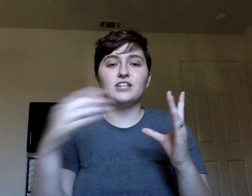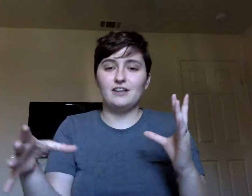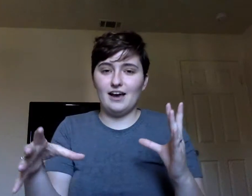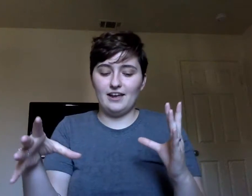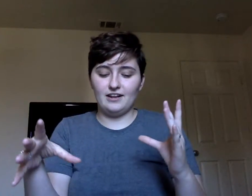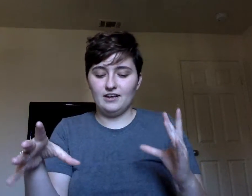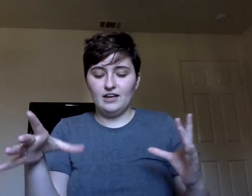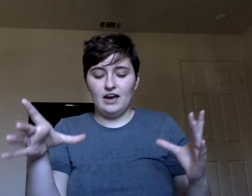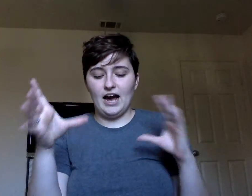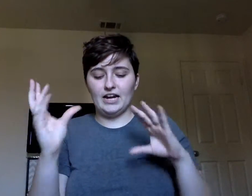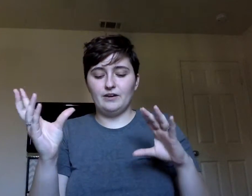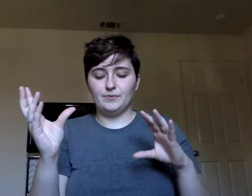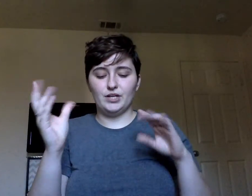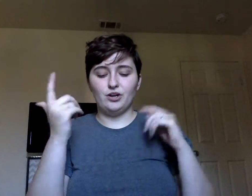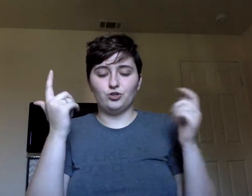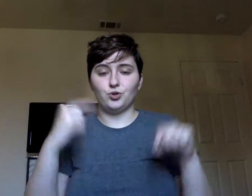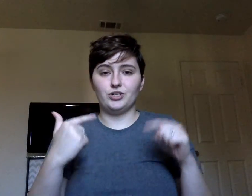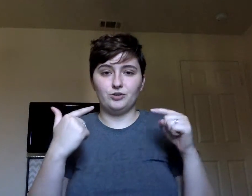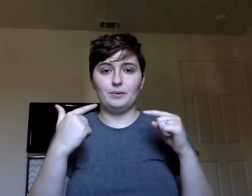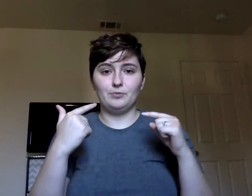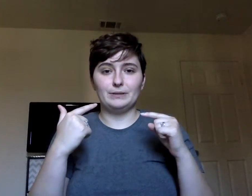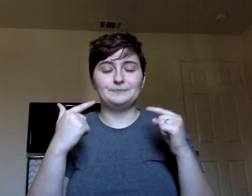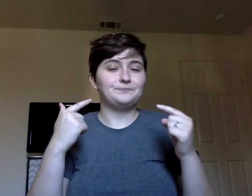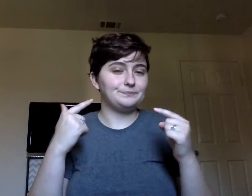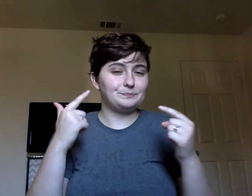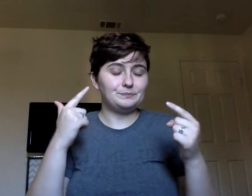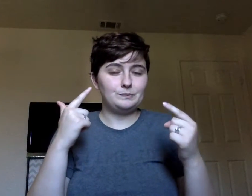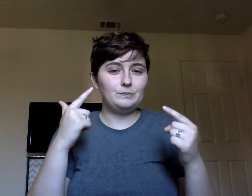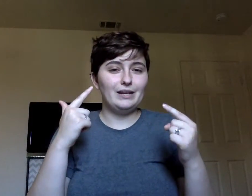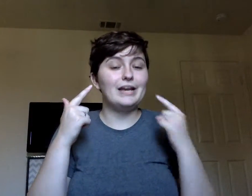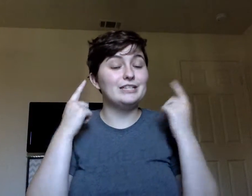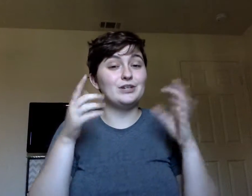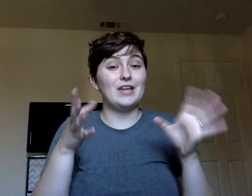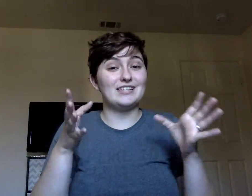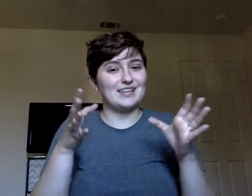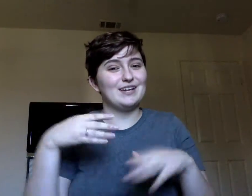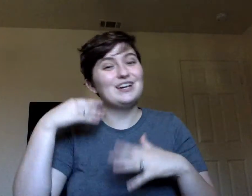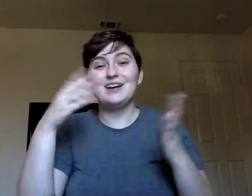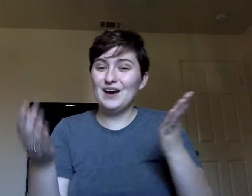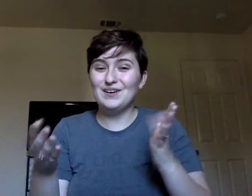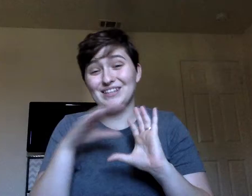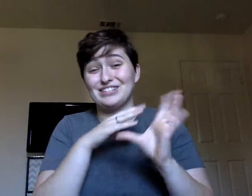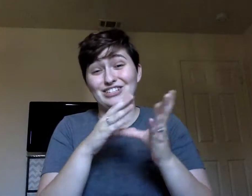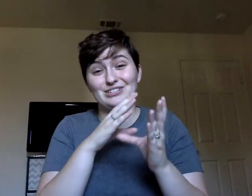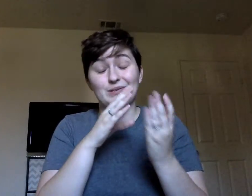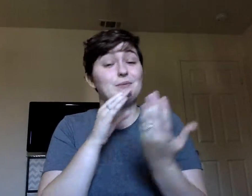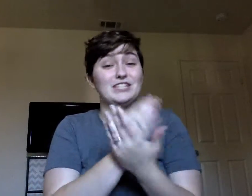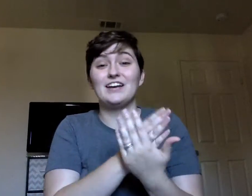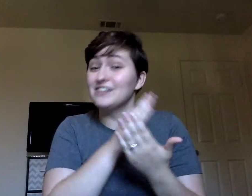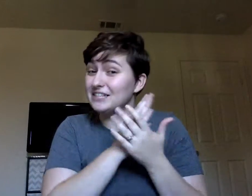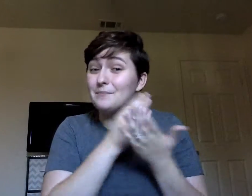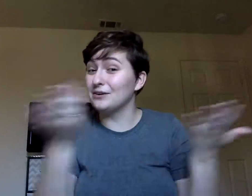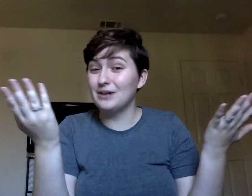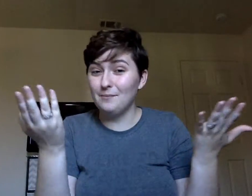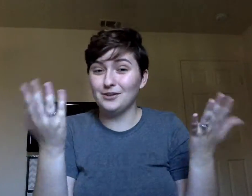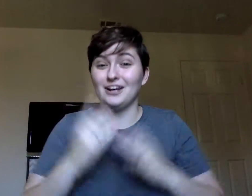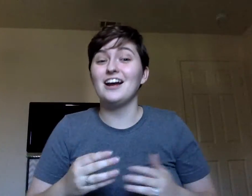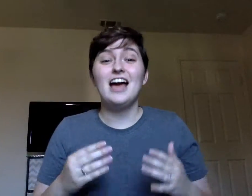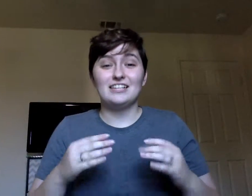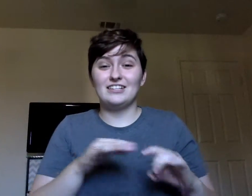9 items in our short-term memory. And so that's like, that's just 7's the middle number there. So that's